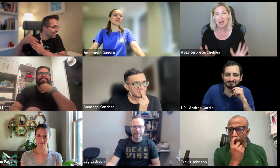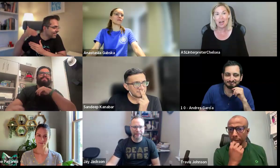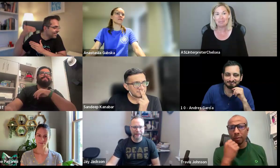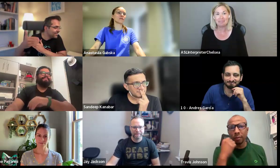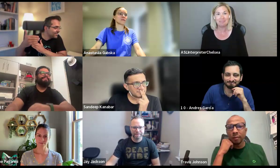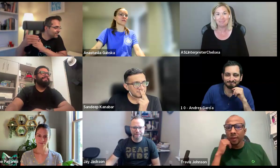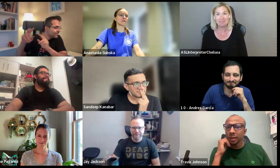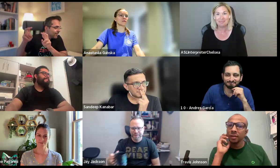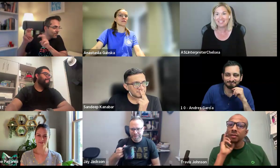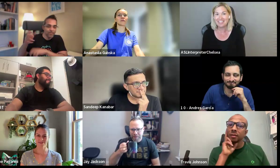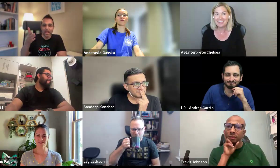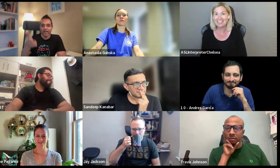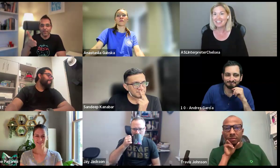getting hot.